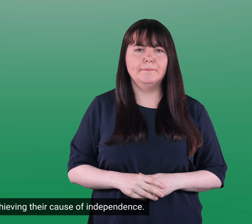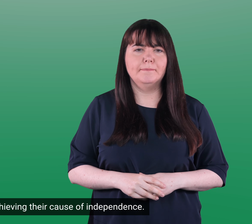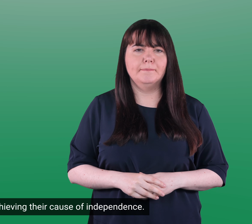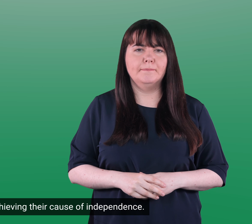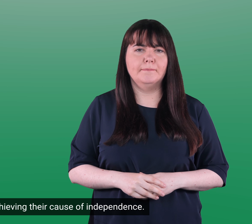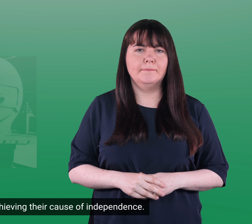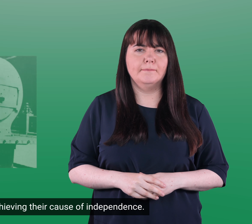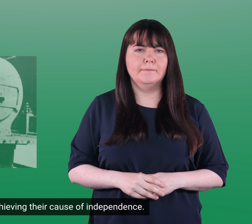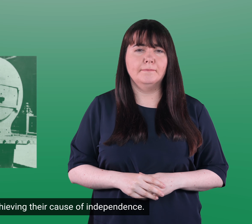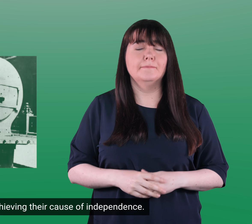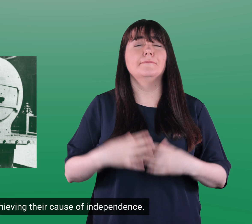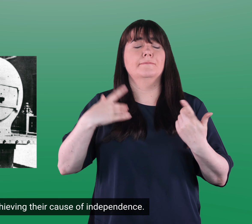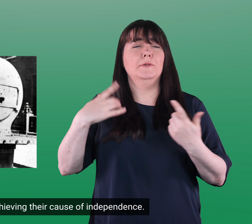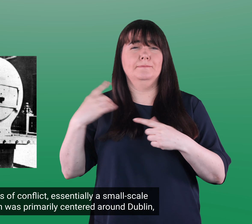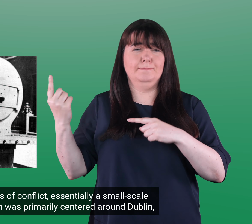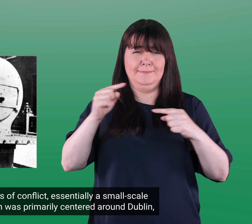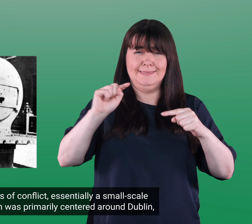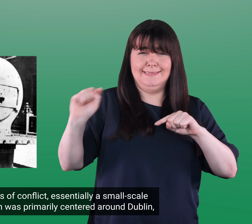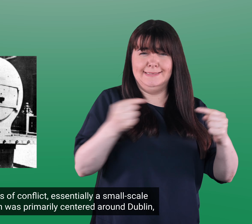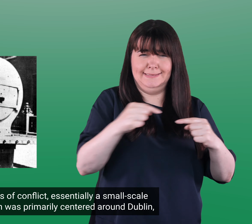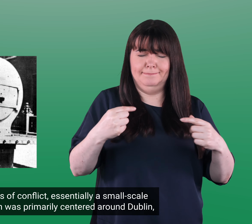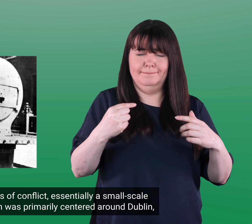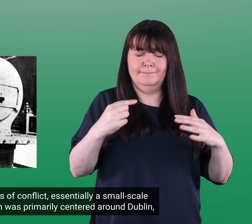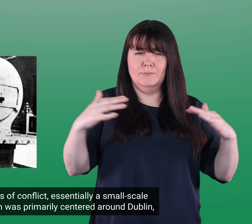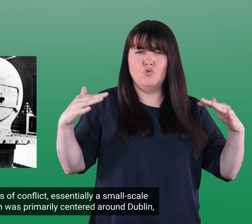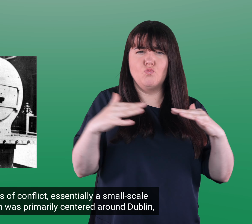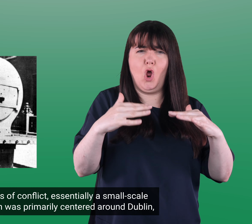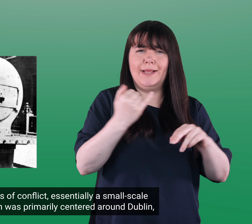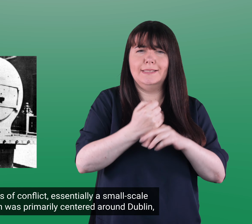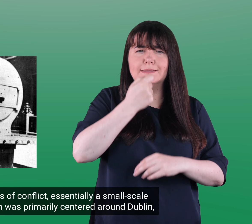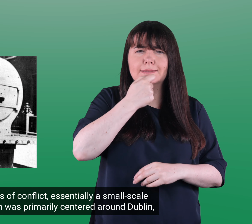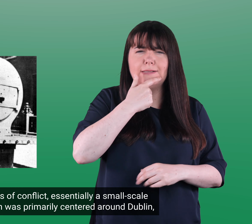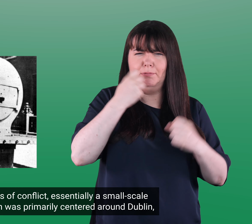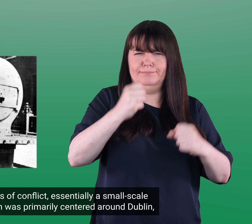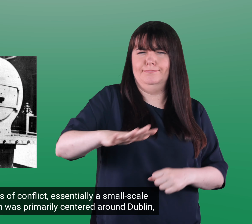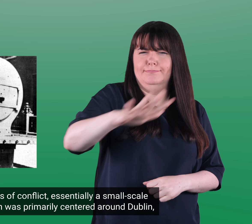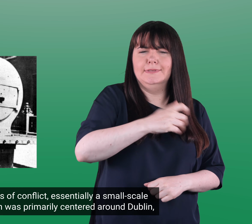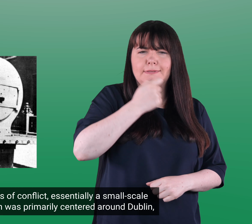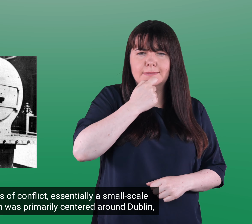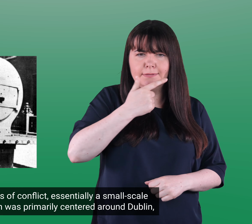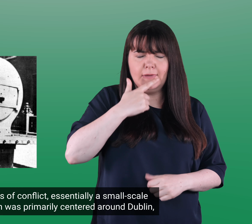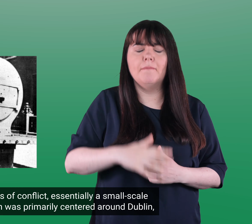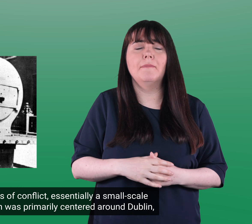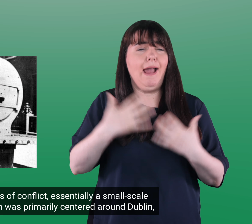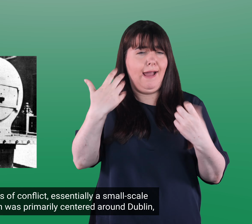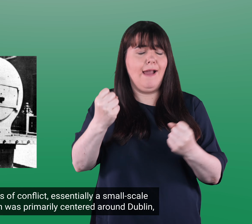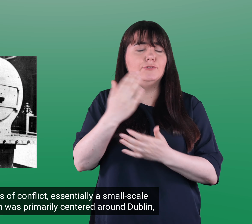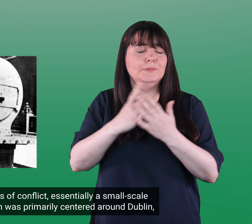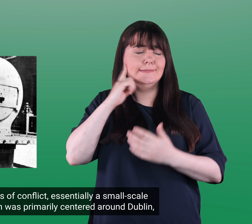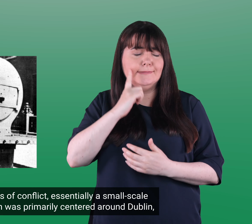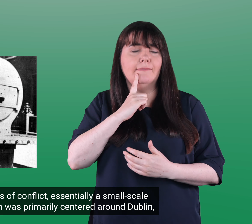independence. The days of conflict, essentially a small-scale war which was primarily centred around